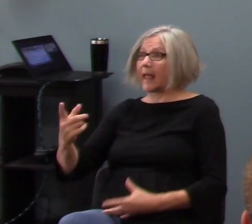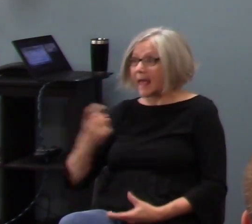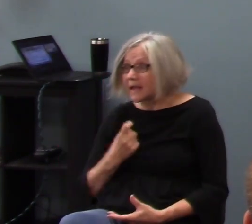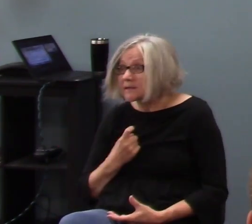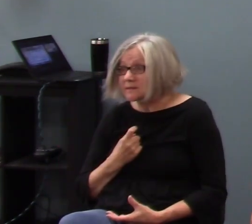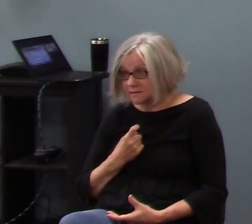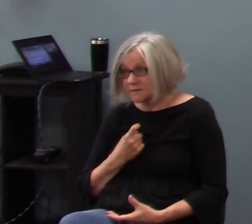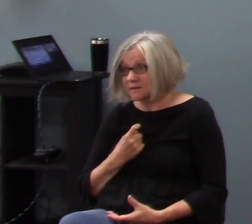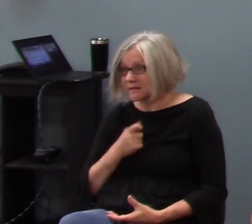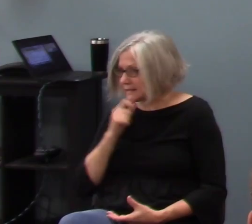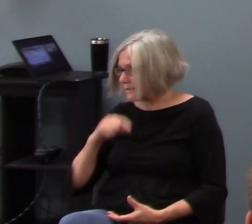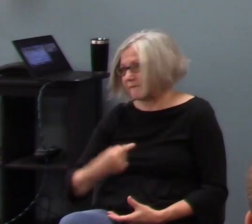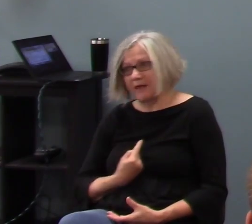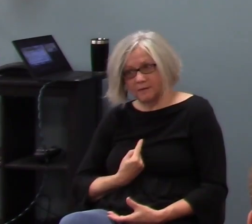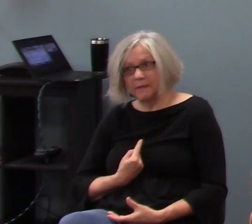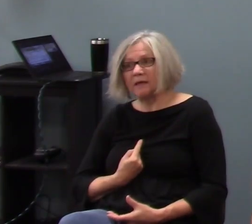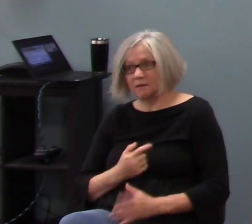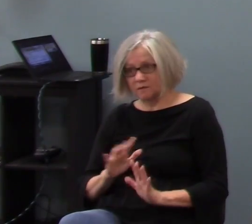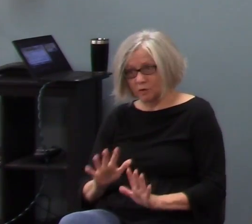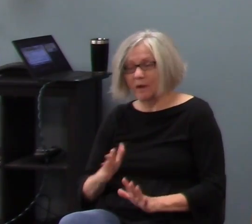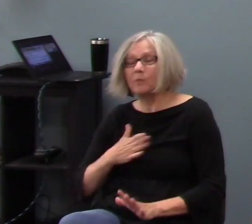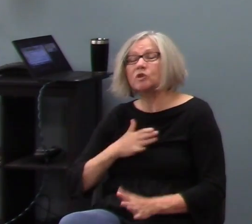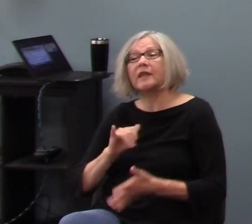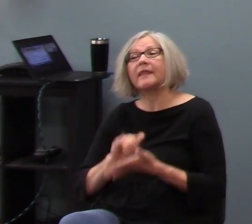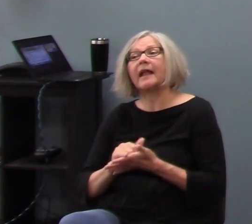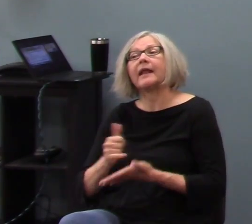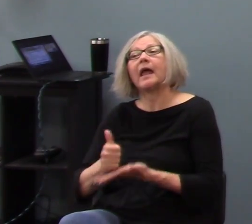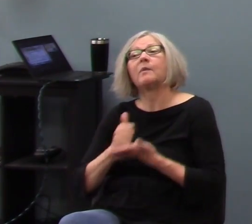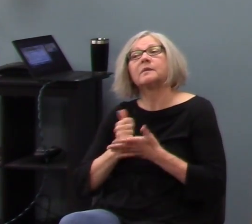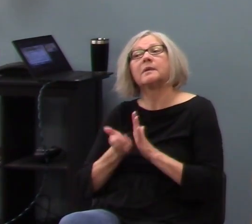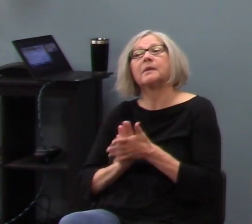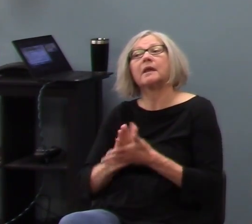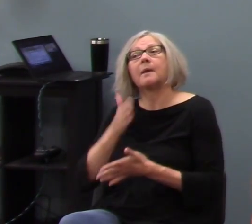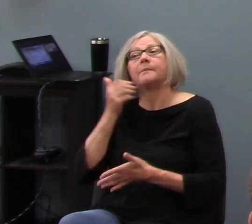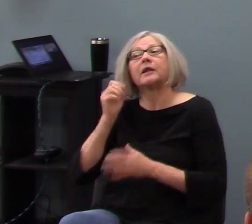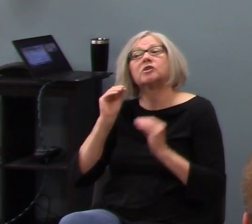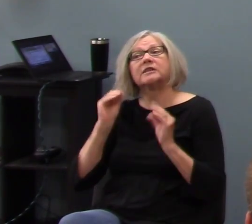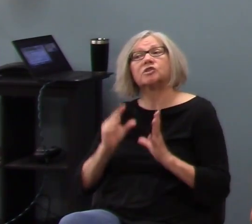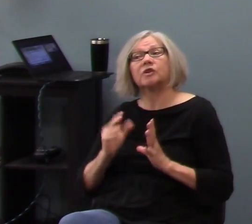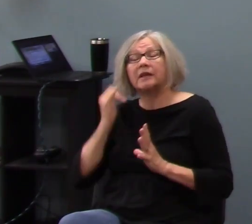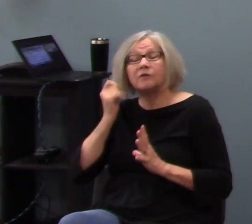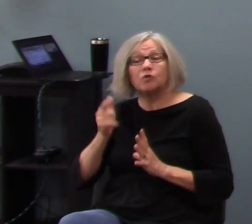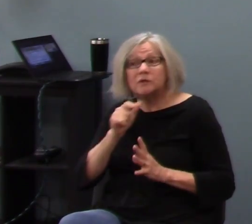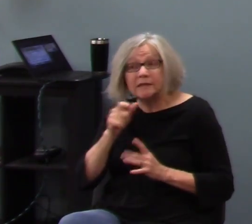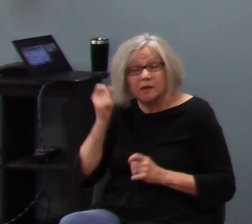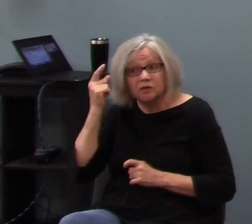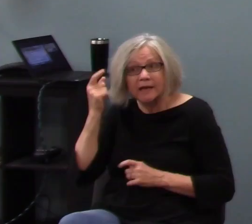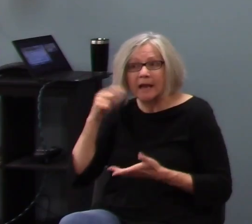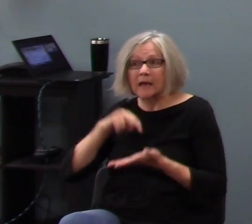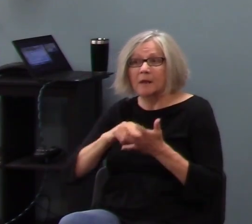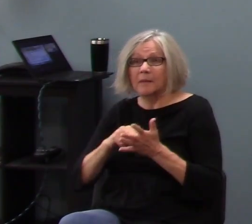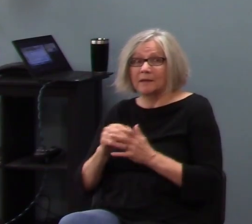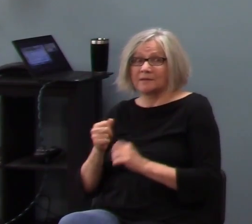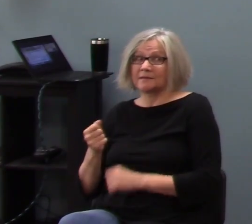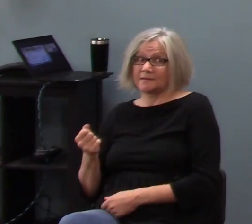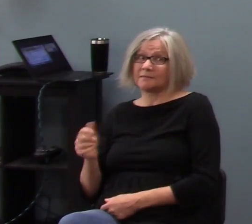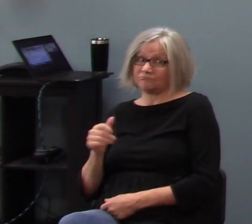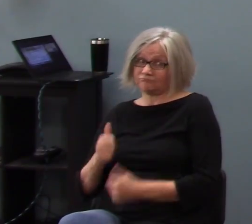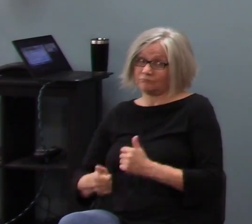the slightest. I really appreciate them. It helps me be a better teacher because if you didn't understand it, that probably means like half the people didn't understand it.